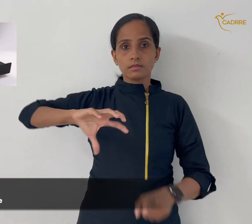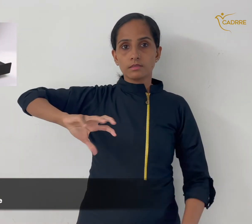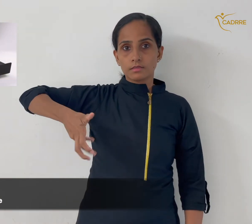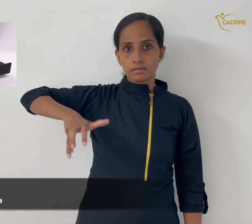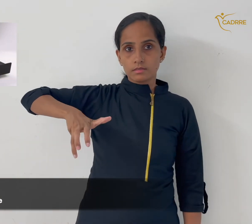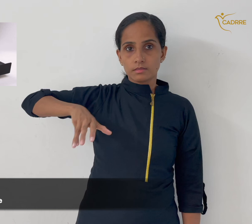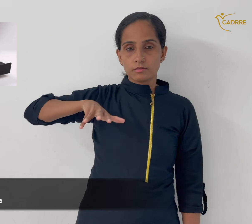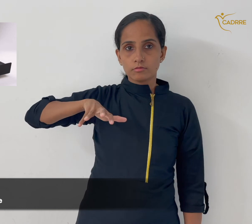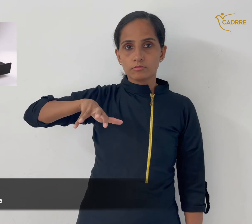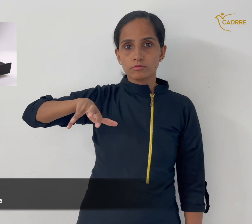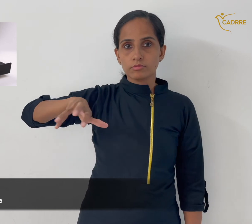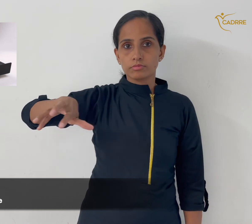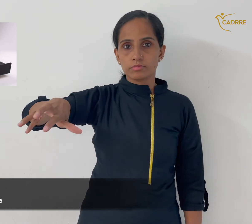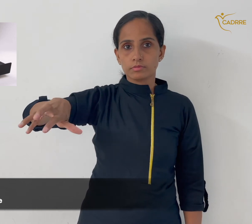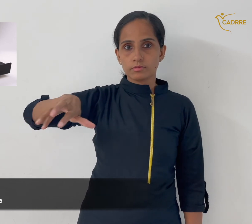cd drive